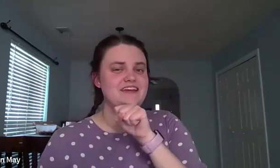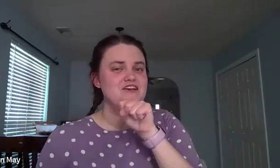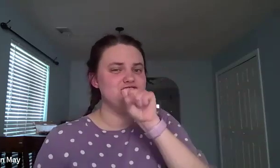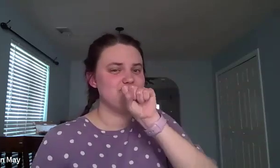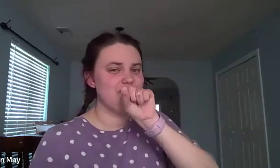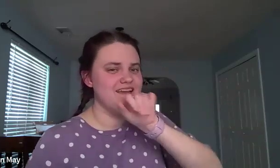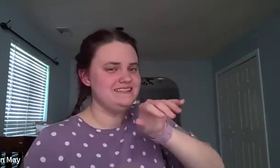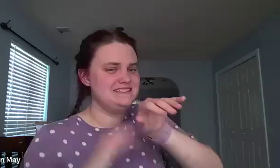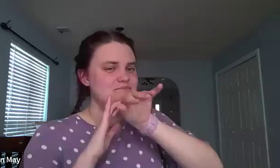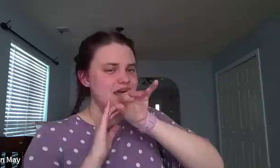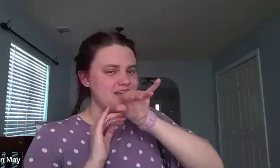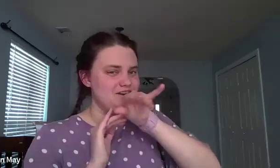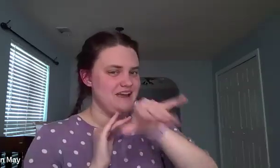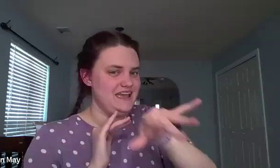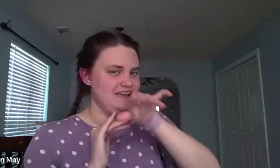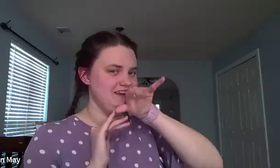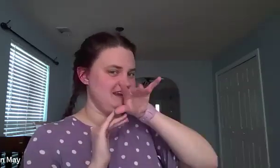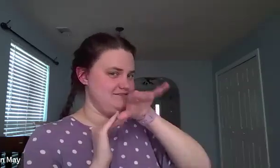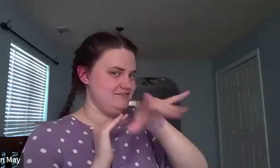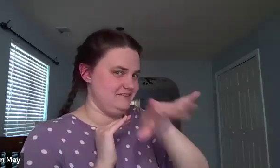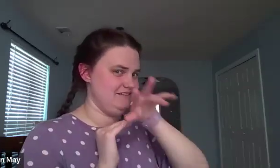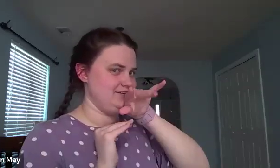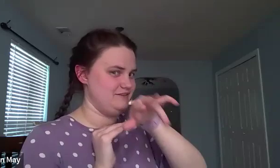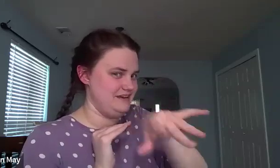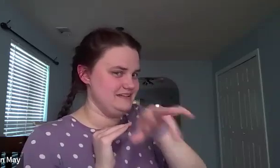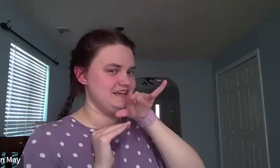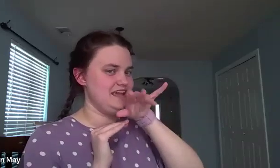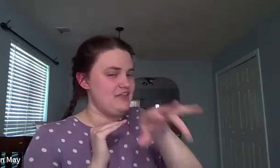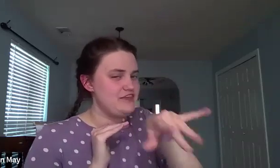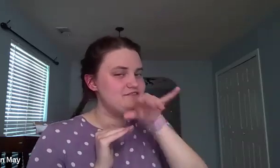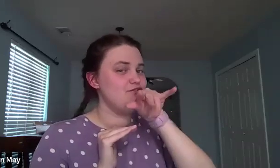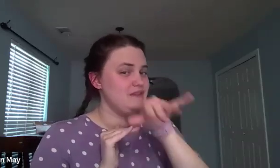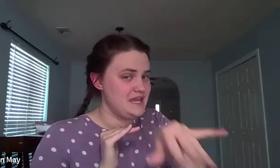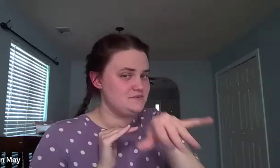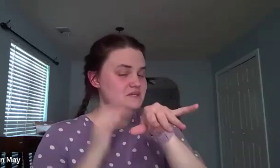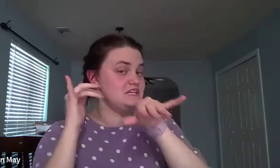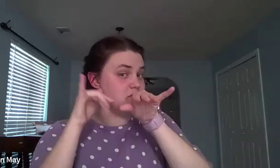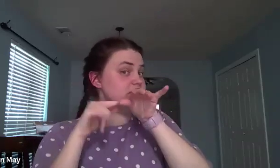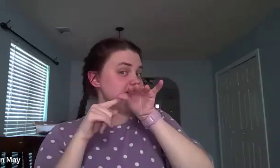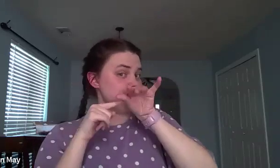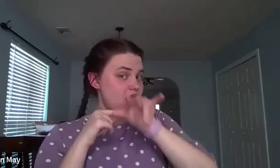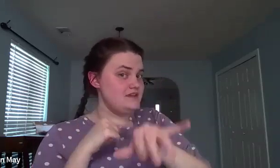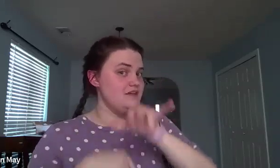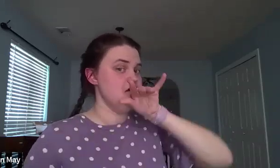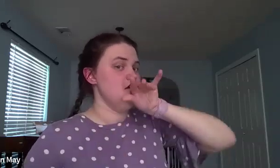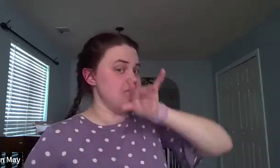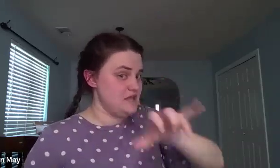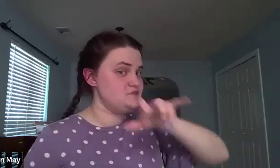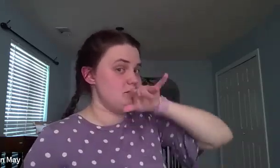it. Dragon's the back of your hand and flickering. And it's like, I think of the flames because that's what it is. This dragon, like the flames are coming